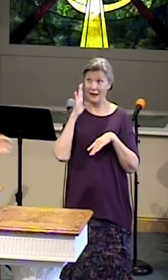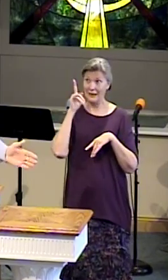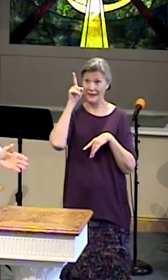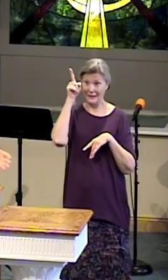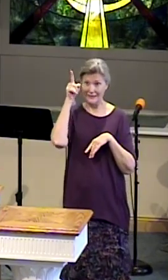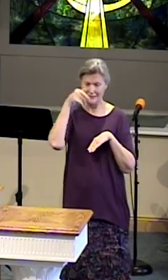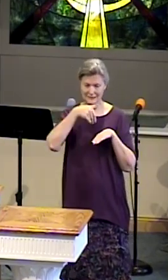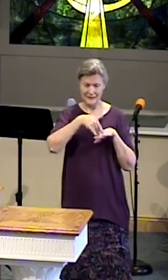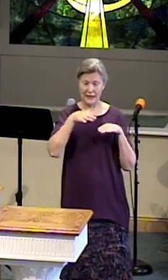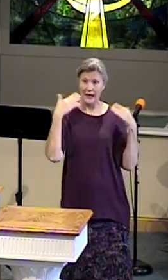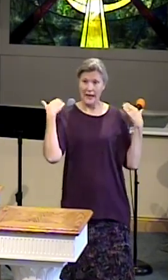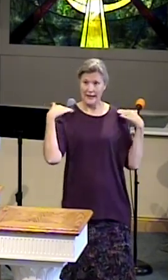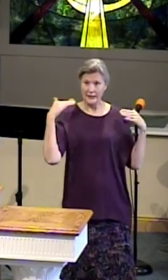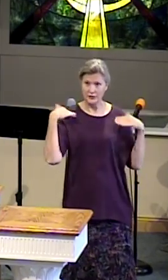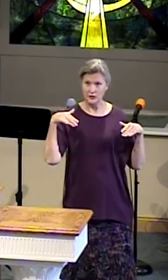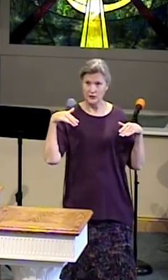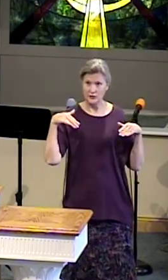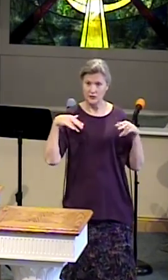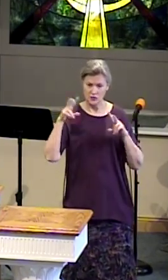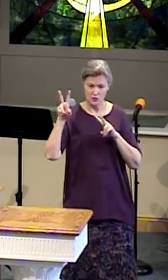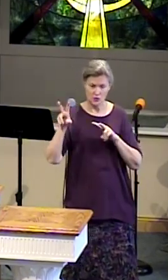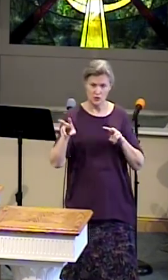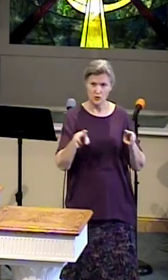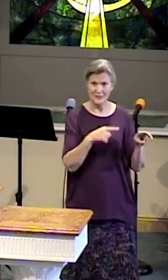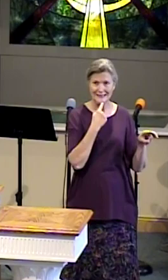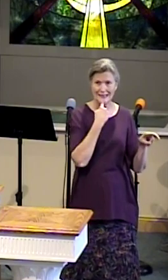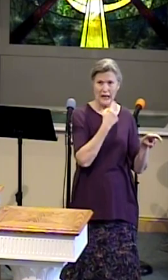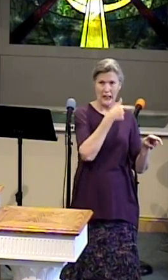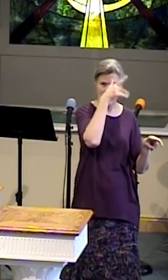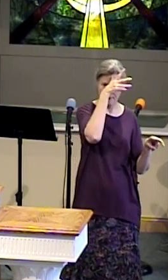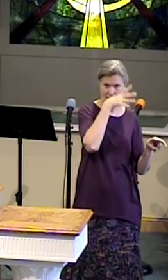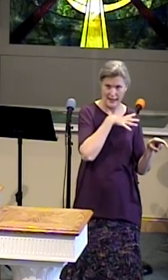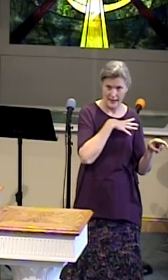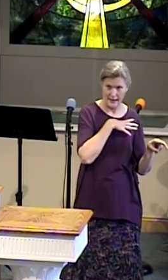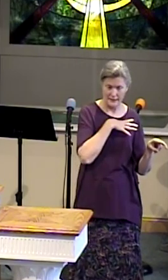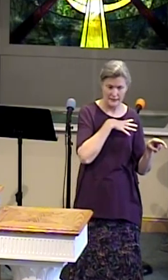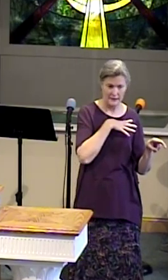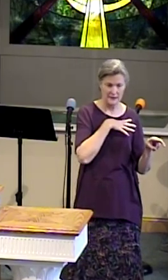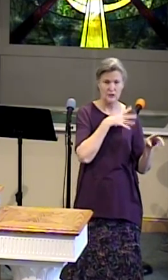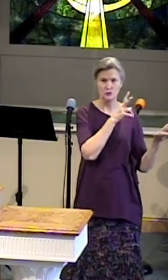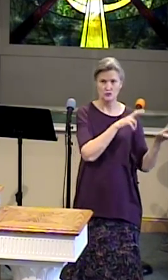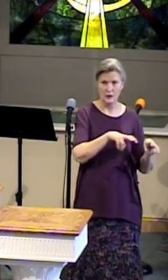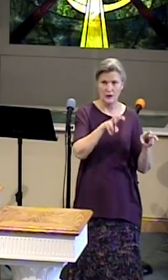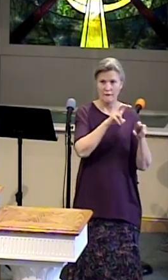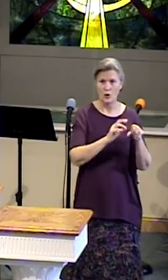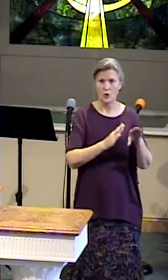the desert to get to Cornelius' house to tell him how to be saved.